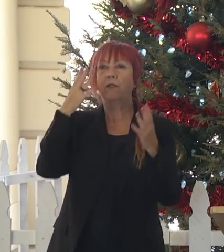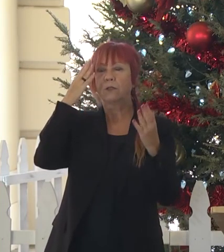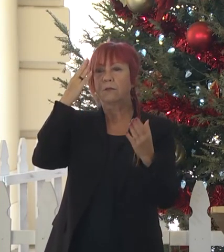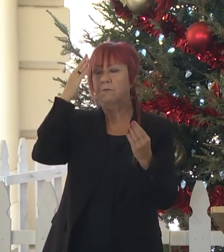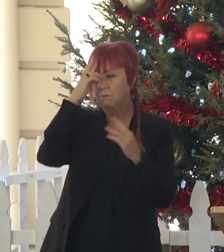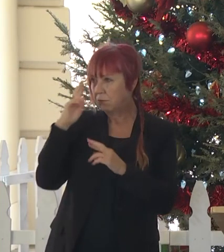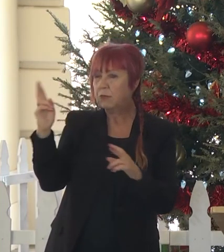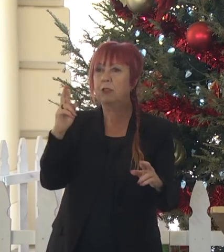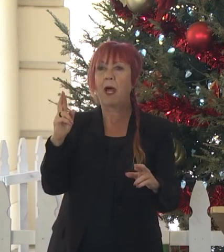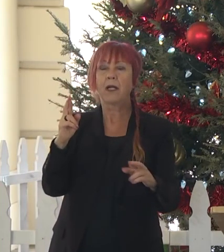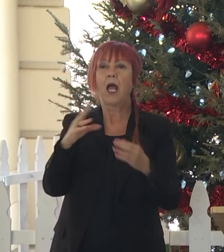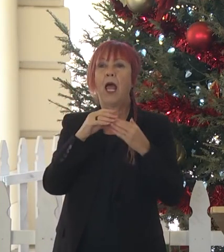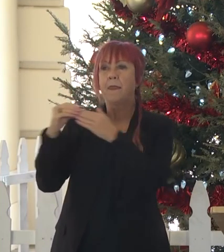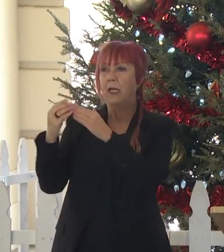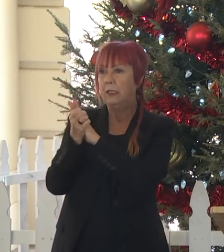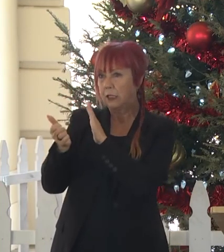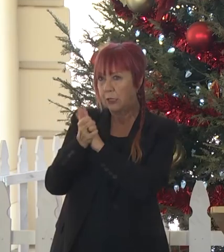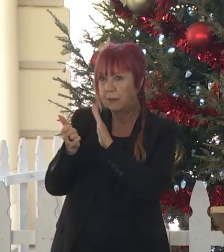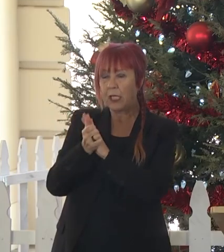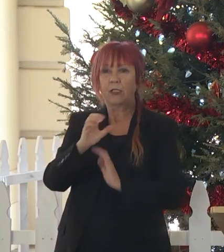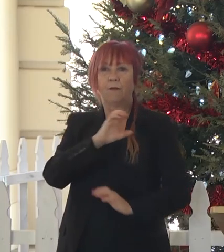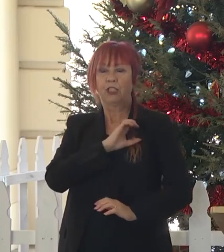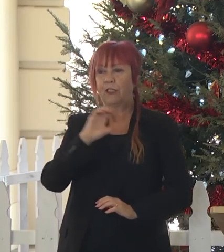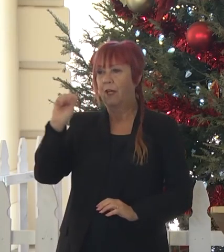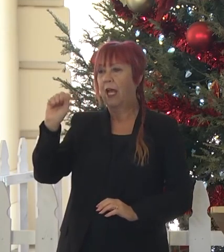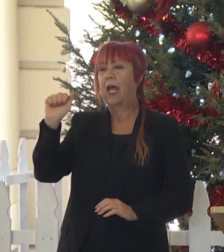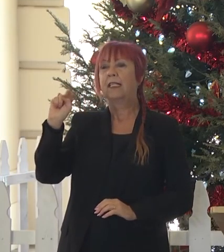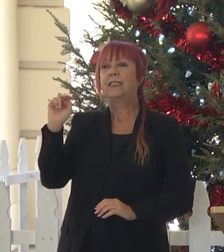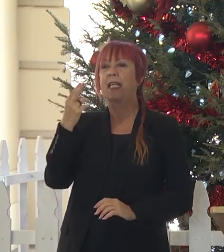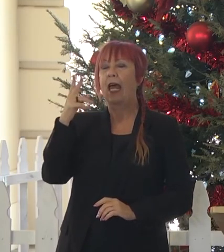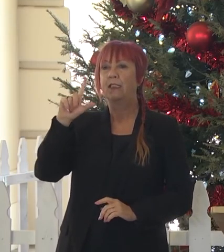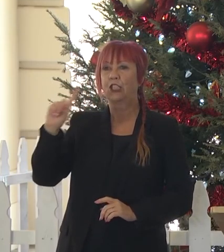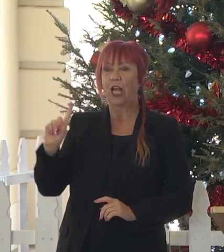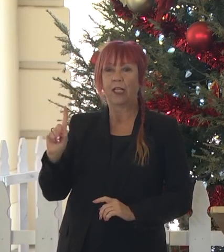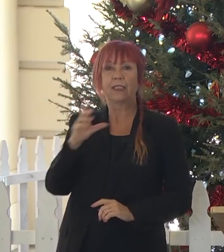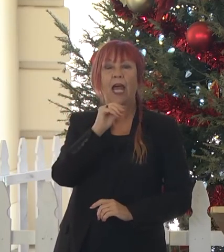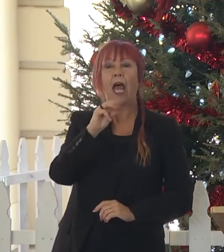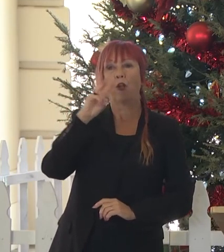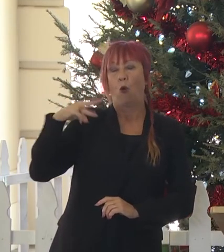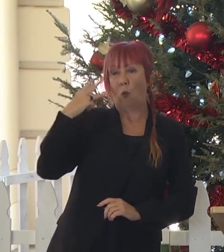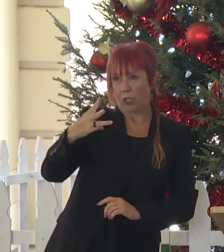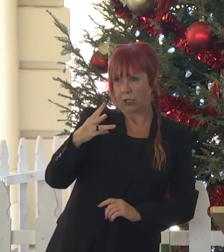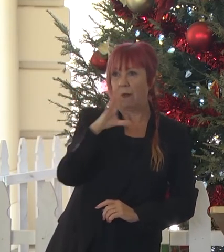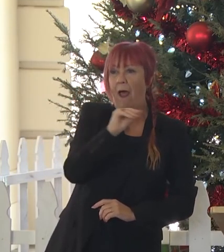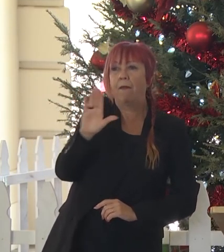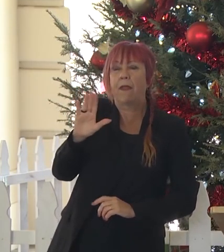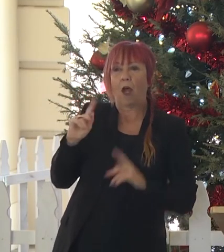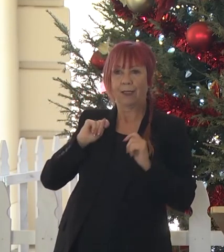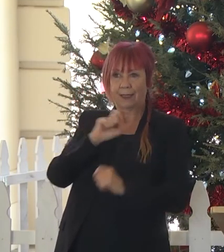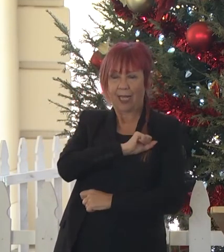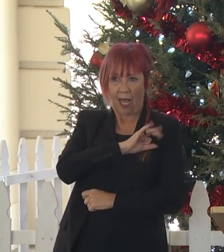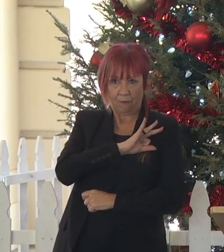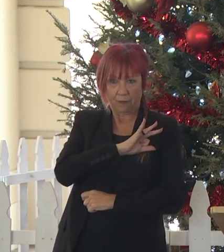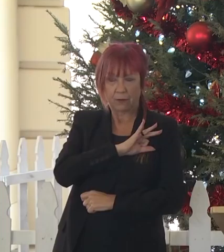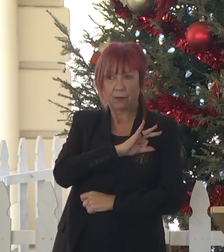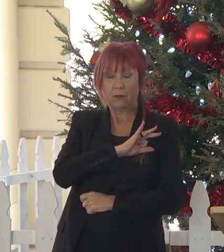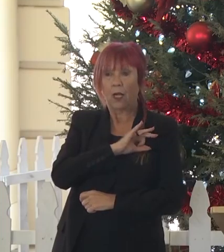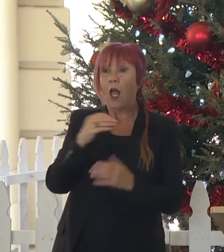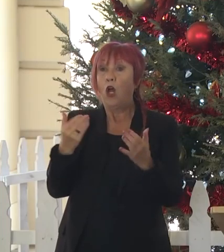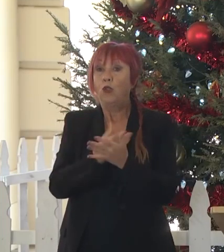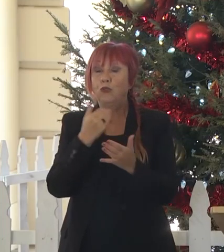of Chief Sanchez and Chief Washington and their respective staffs. New this year is the tournament's